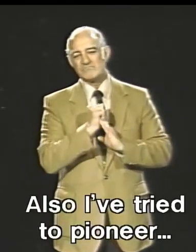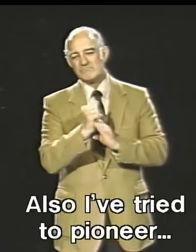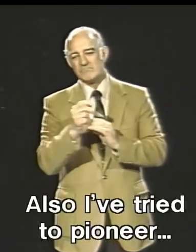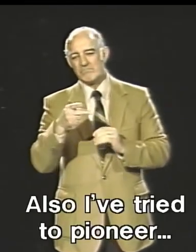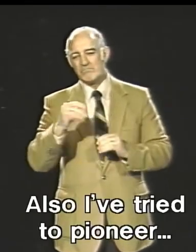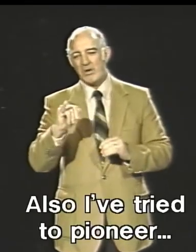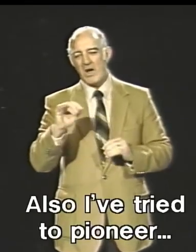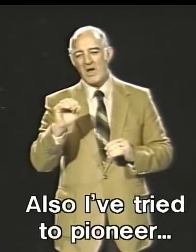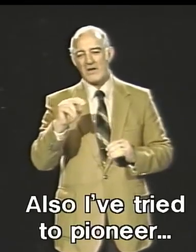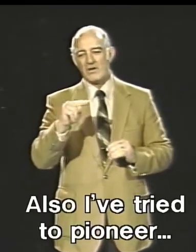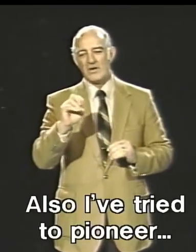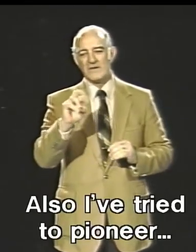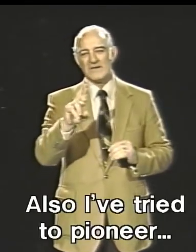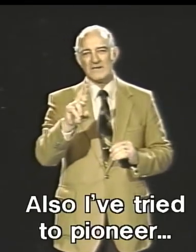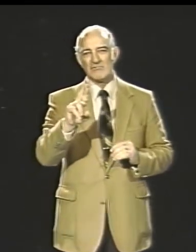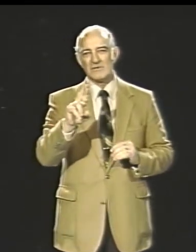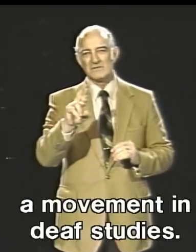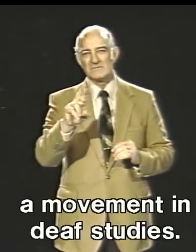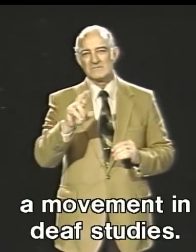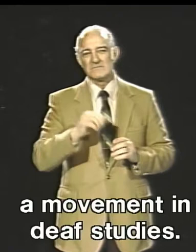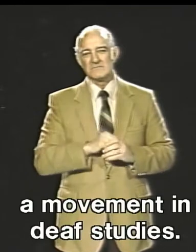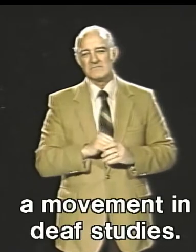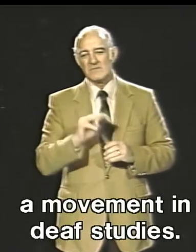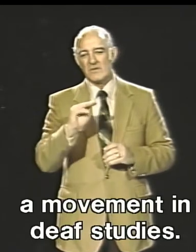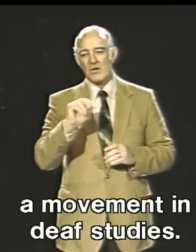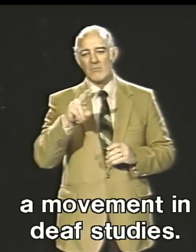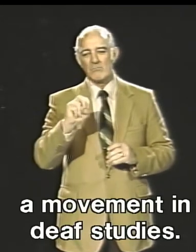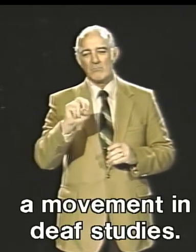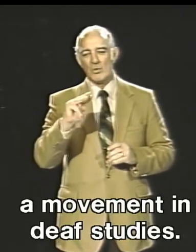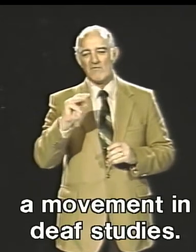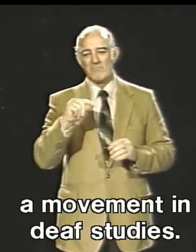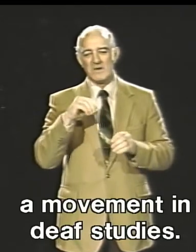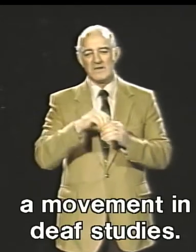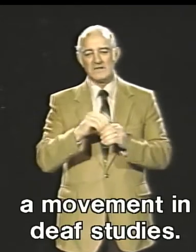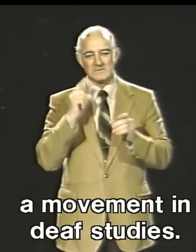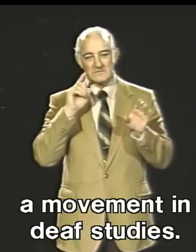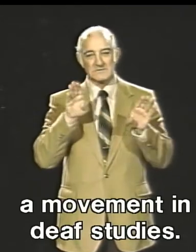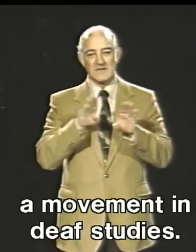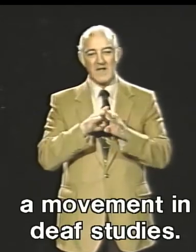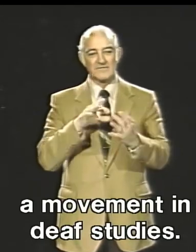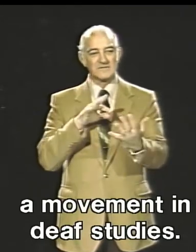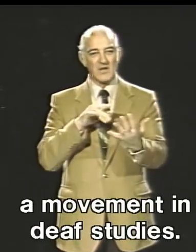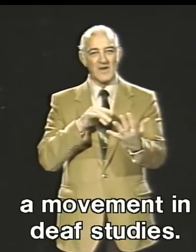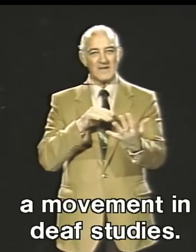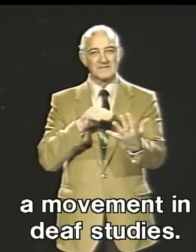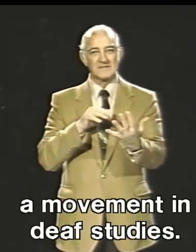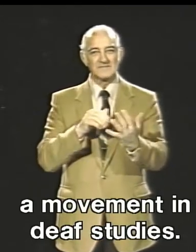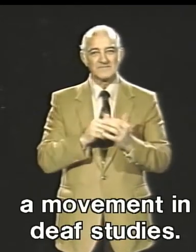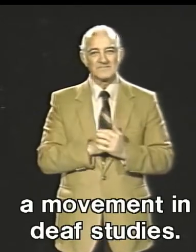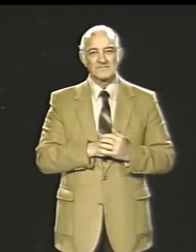And I've also tried to pioneer a movement in deaf studies.